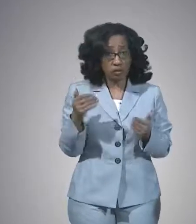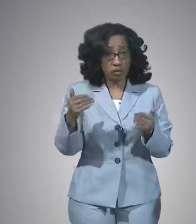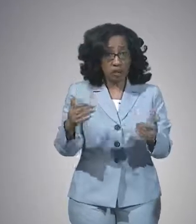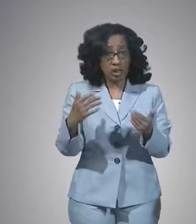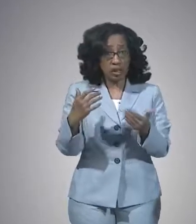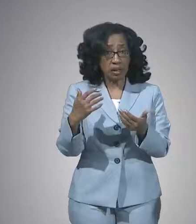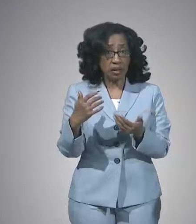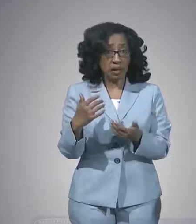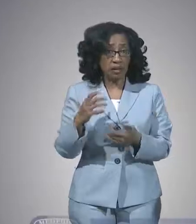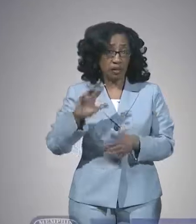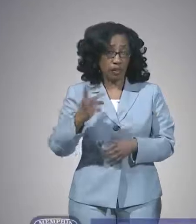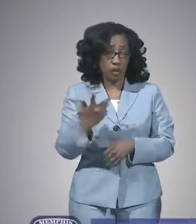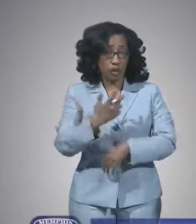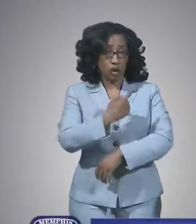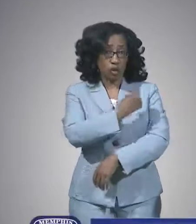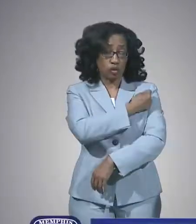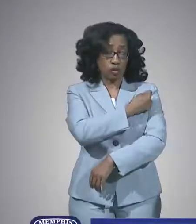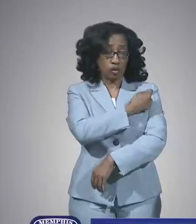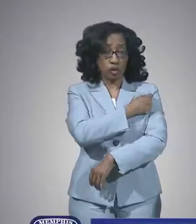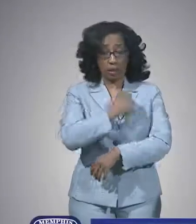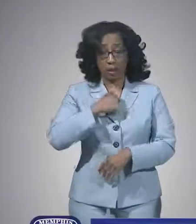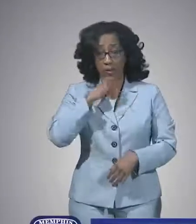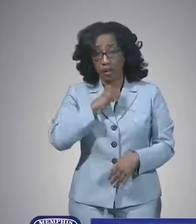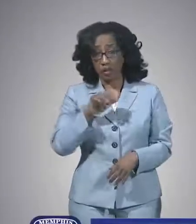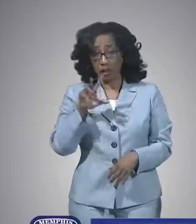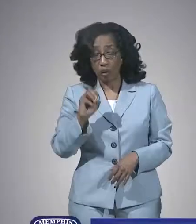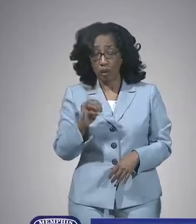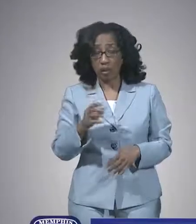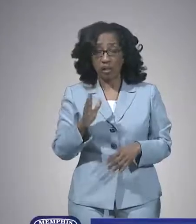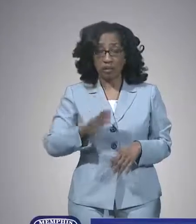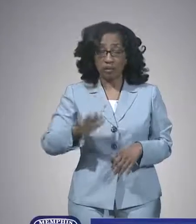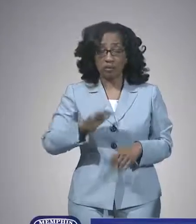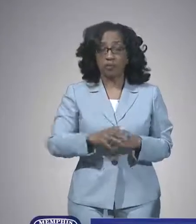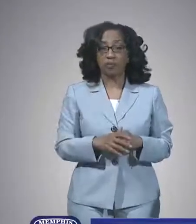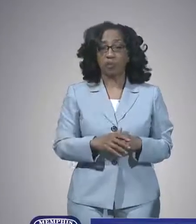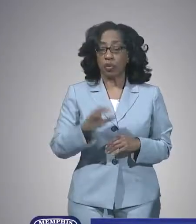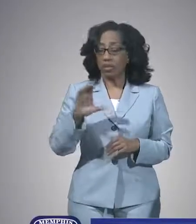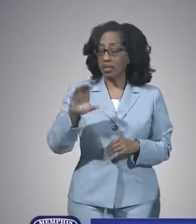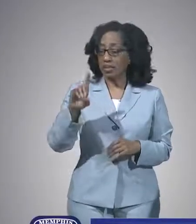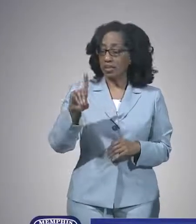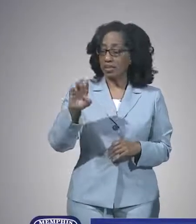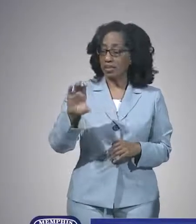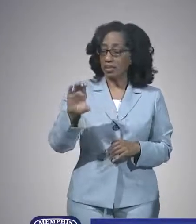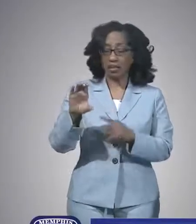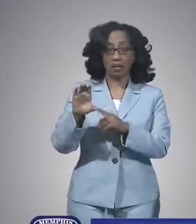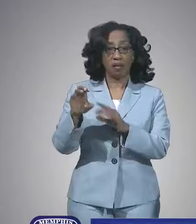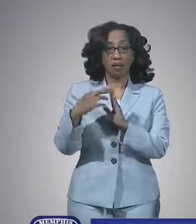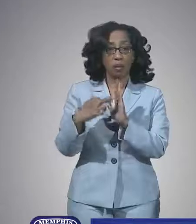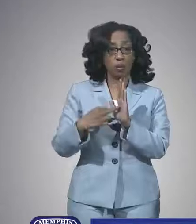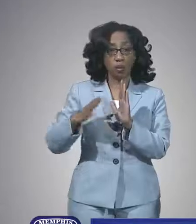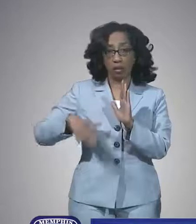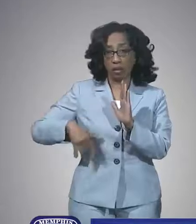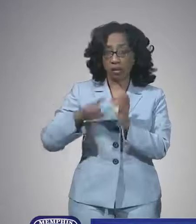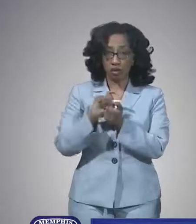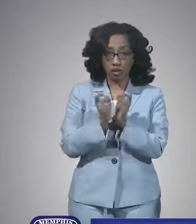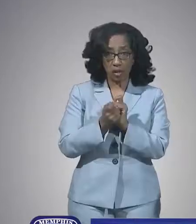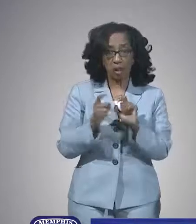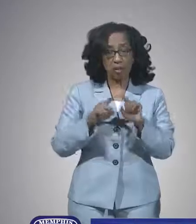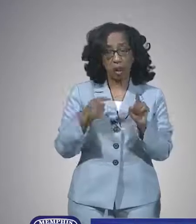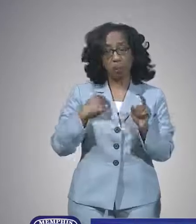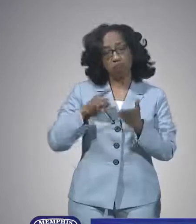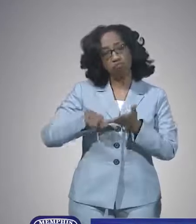we are doing is sticking with the CDC guidelines, and the CDC guidelines have not changed in that regard, but I know that it is being looked